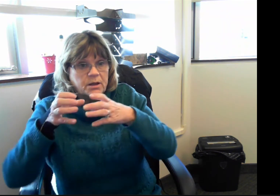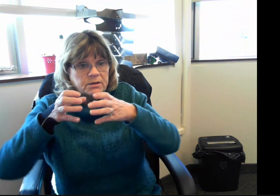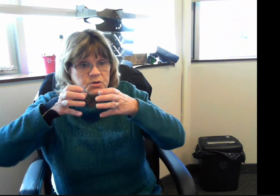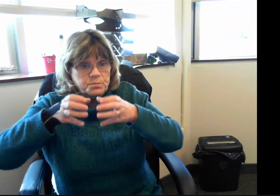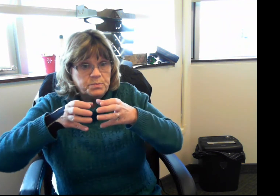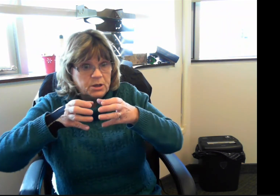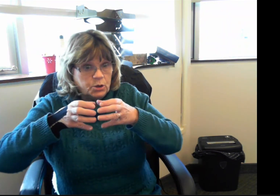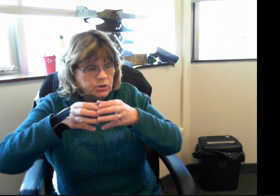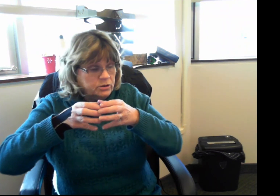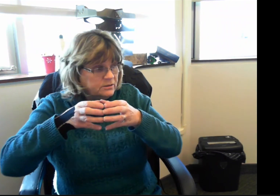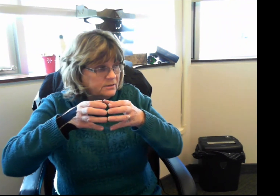Softballs are bigger.